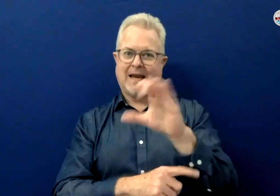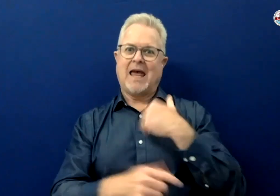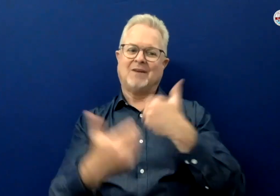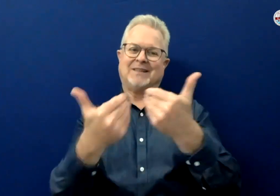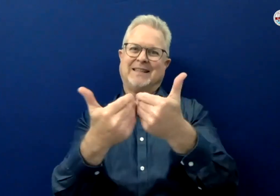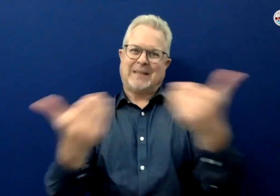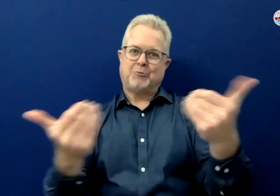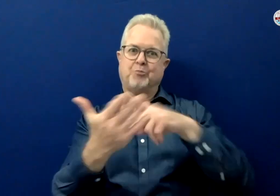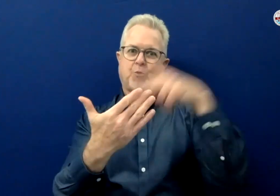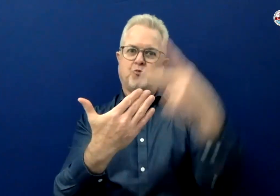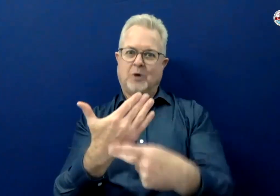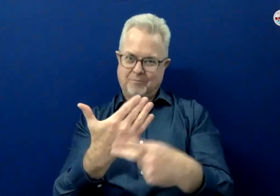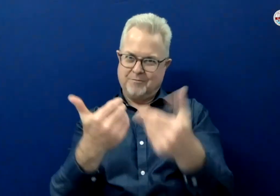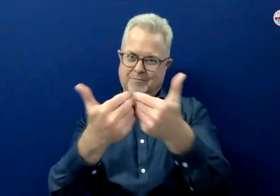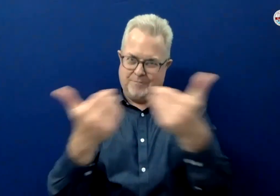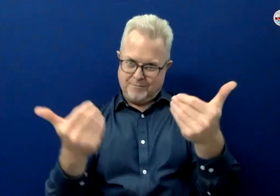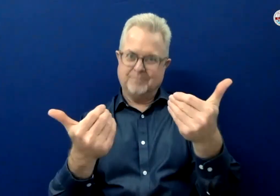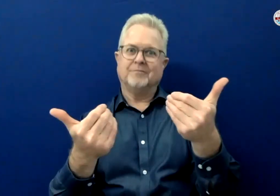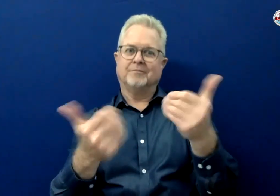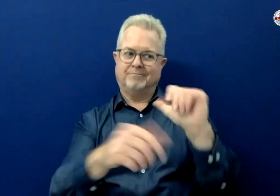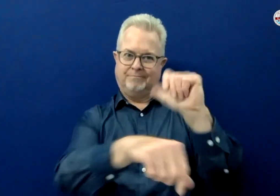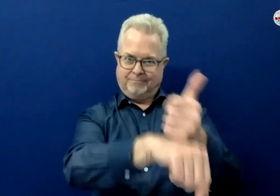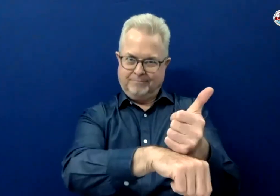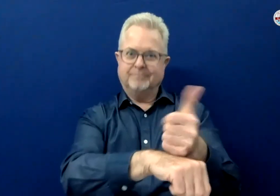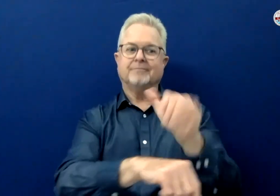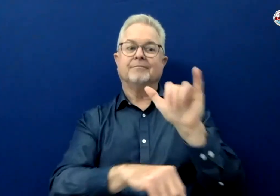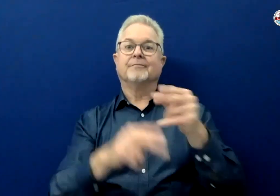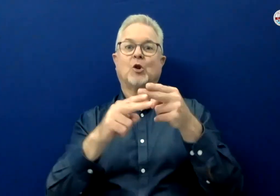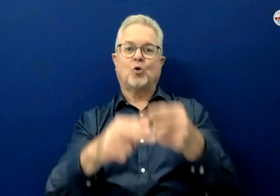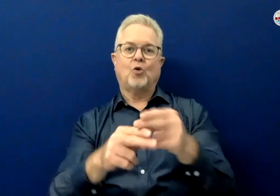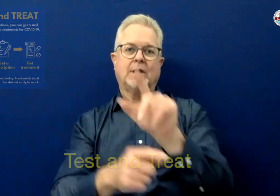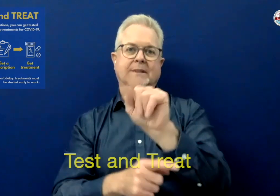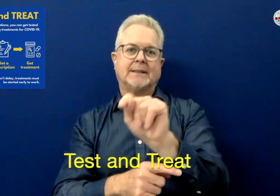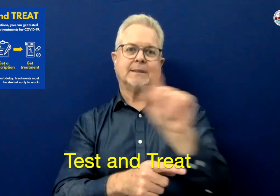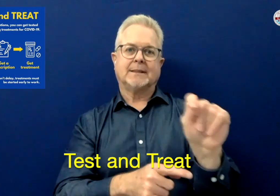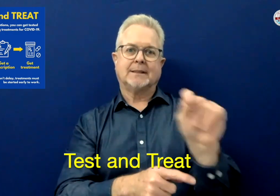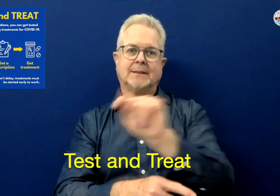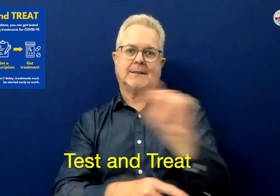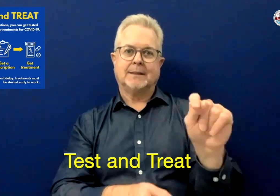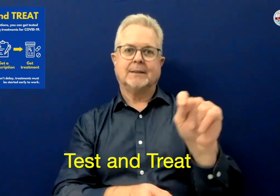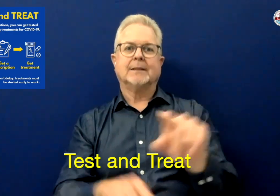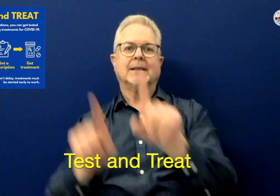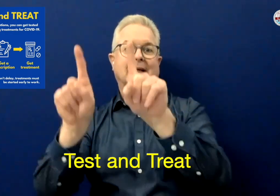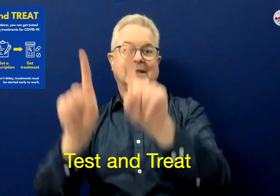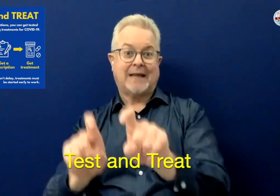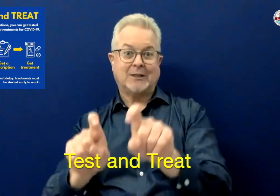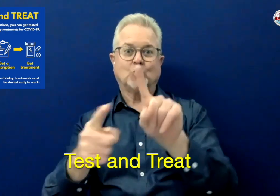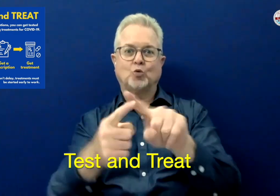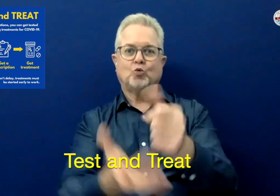not worry. The CDC has a separate program apart from the insured program, which is known as the